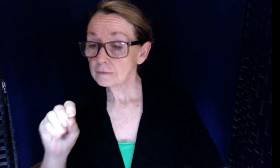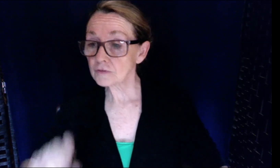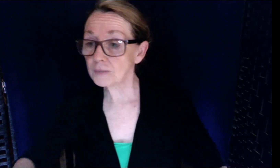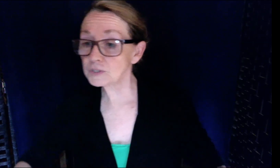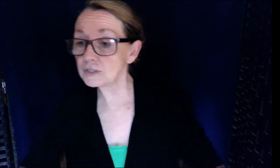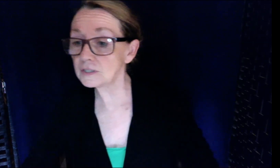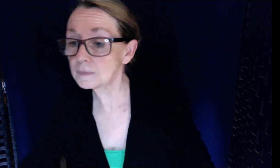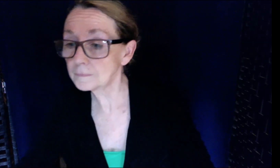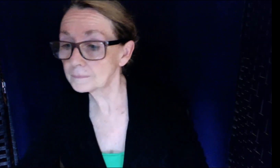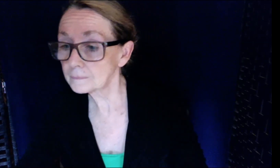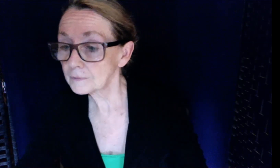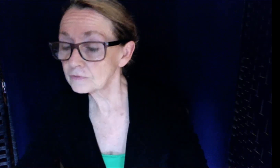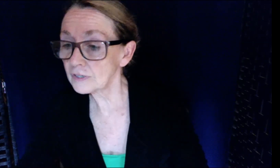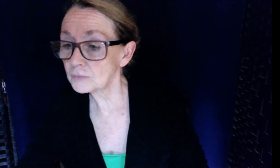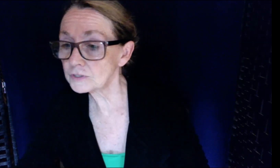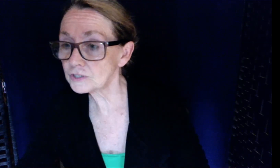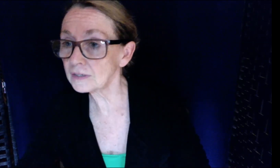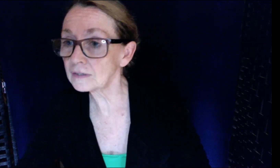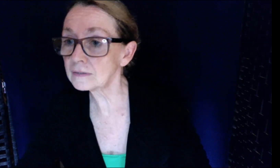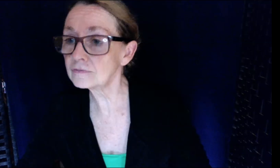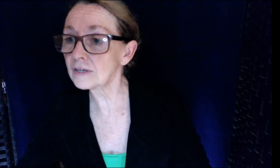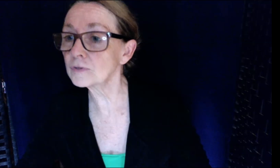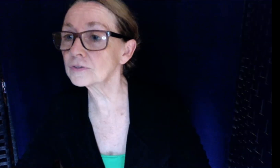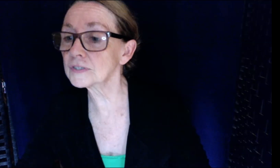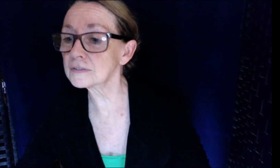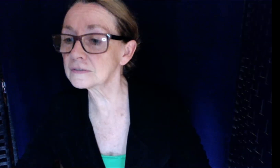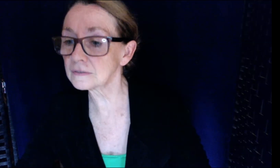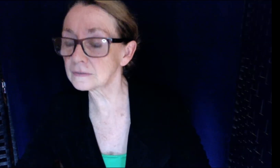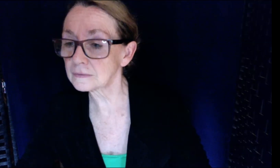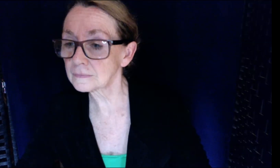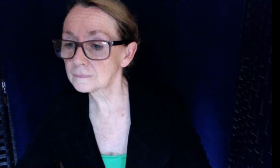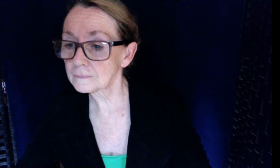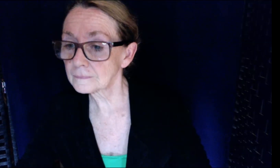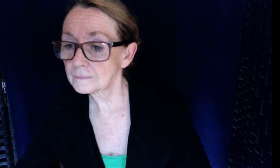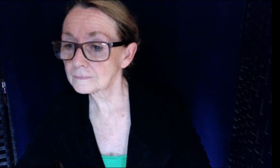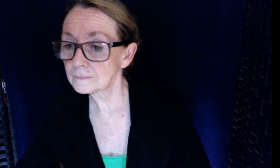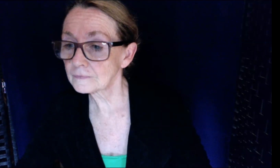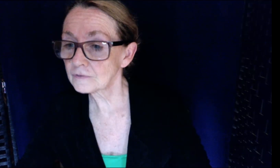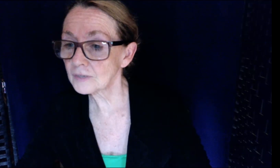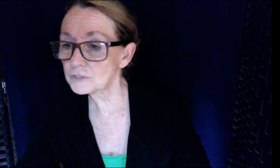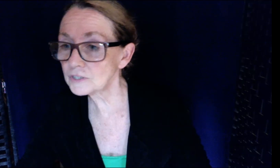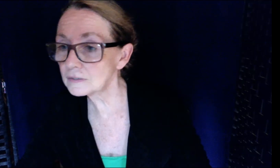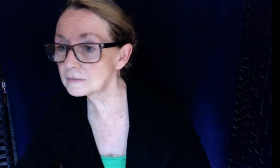Fine with Jeannie? Everybody Fine with good? Jan, fine with Ernest? Fine with Jen?